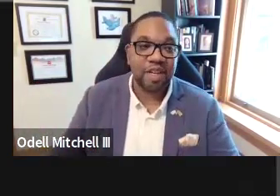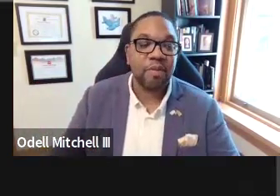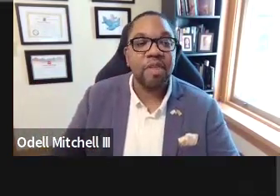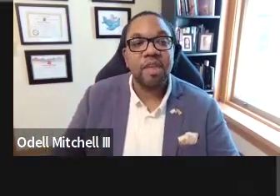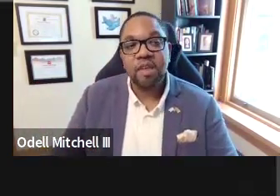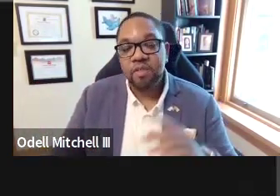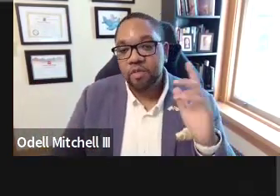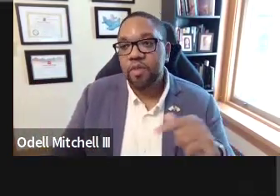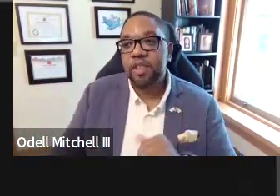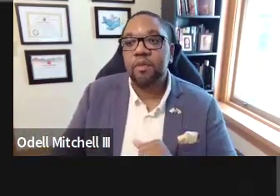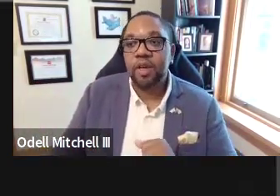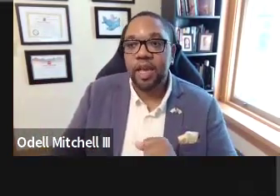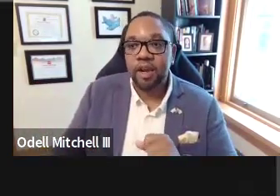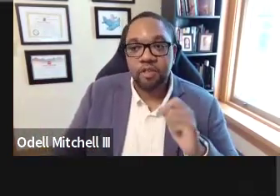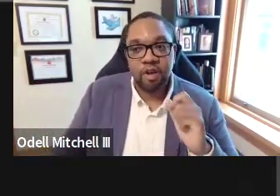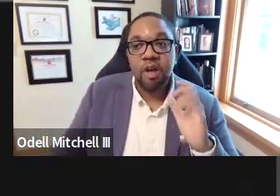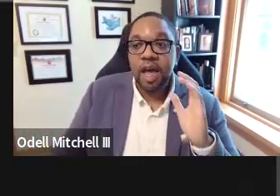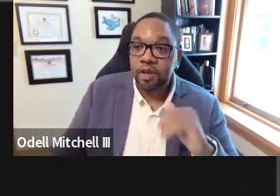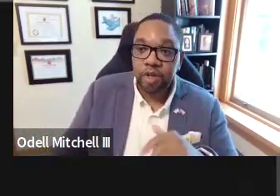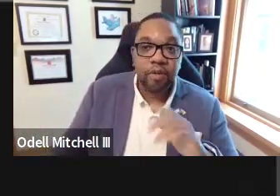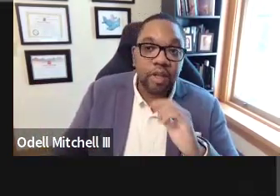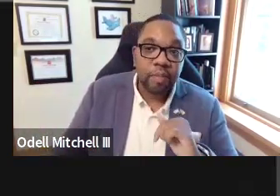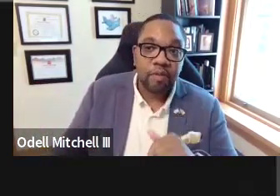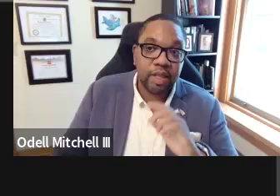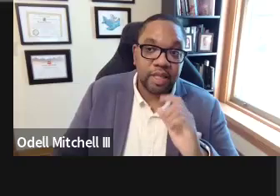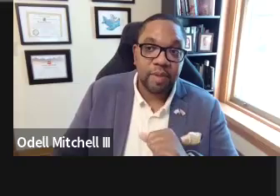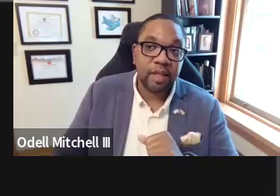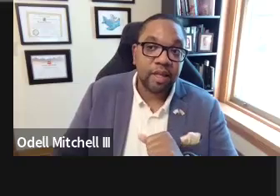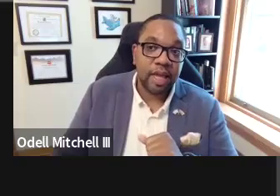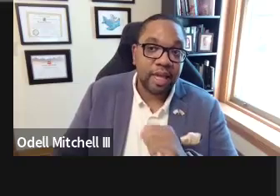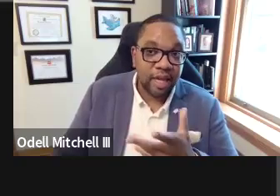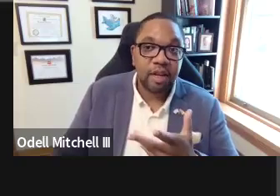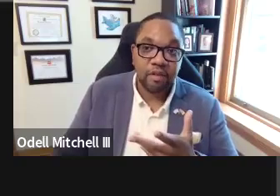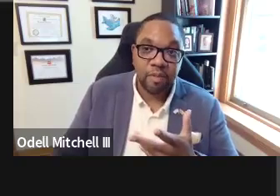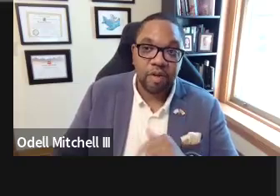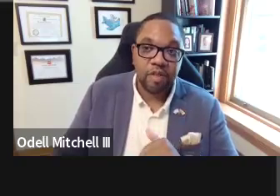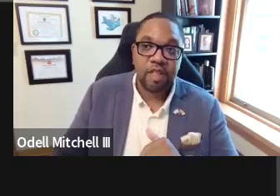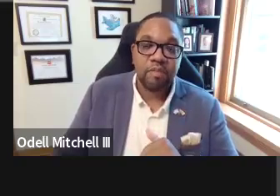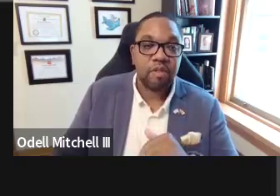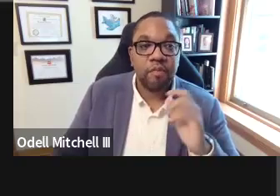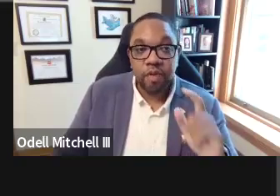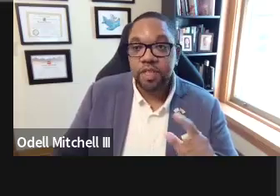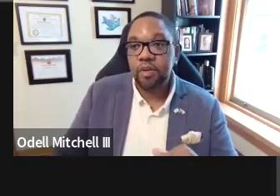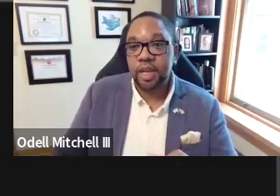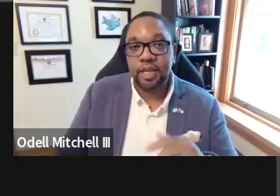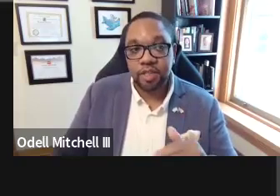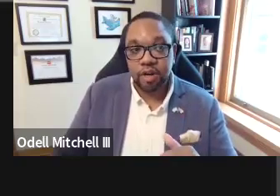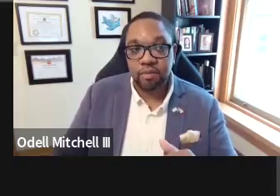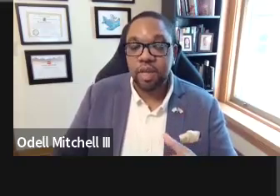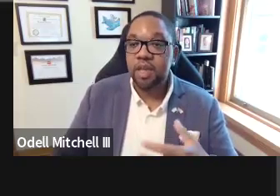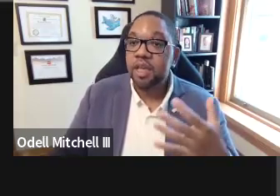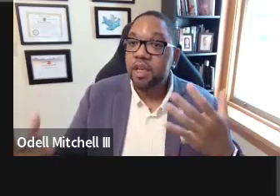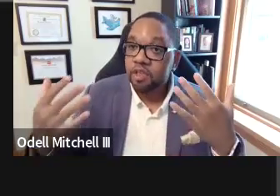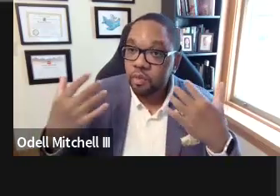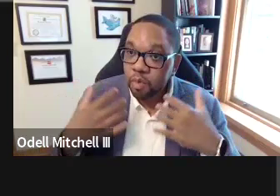totally understandable. So a few things that we'll look at here. So I'll show you a little bit of what these might look like in an agreement when you see them. So the first thing we'll look at is